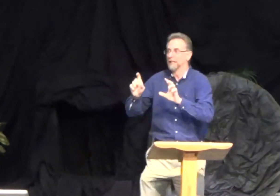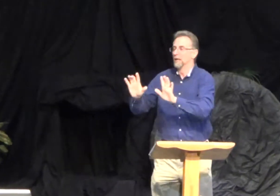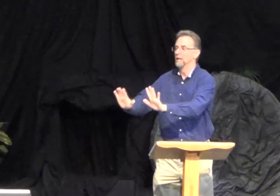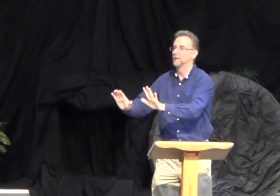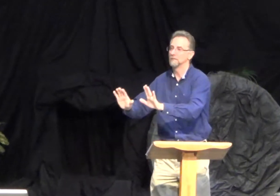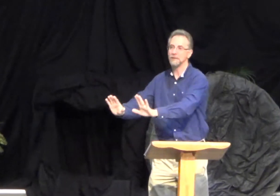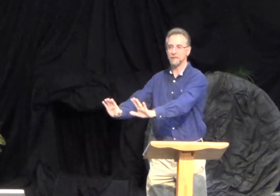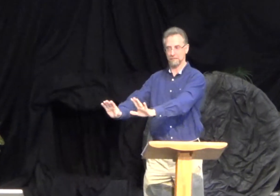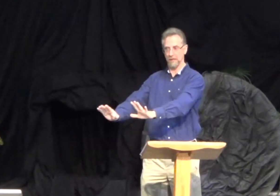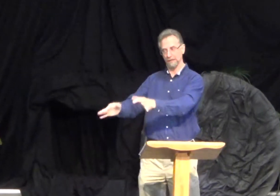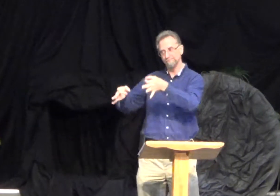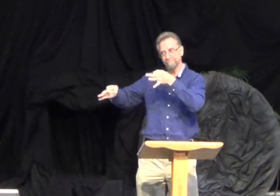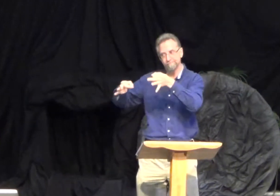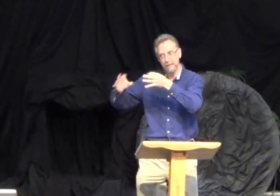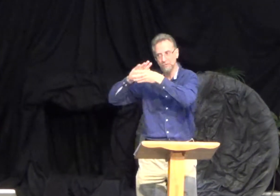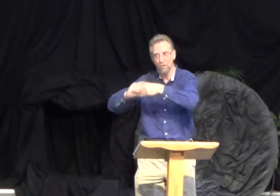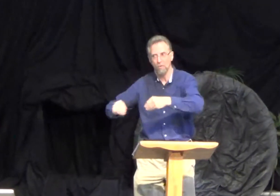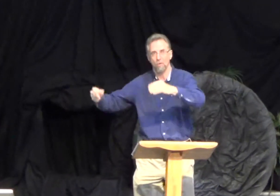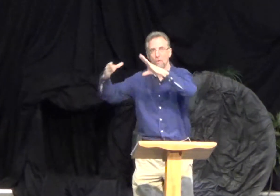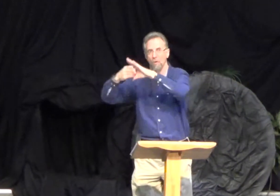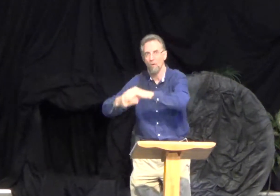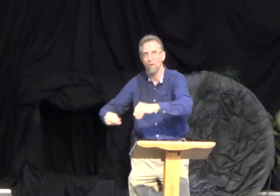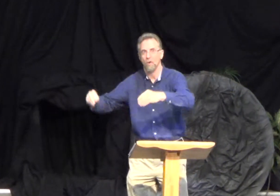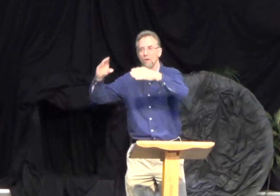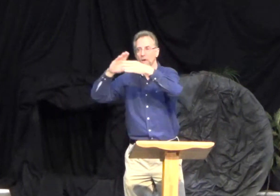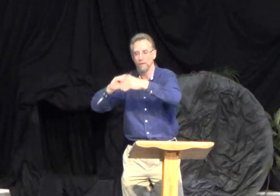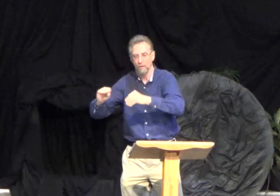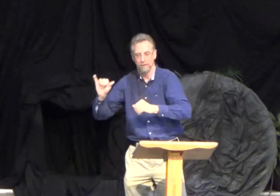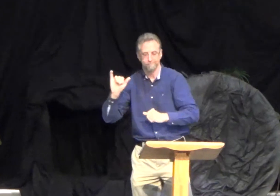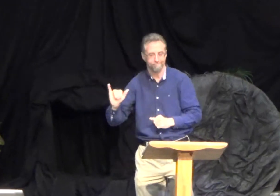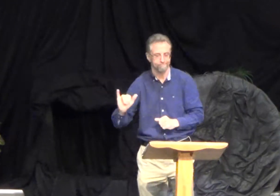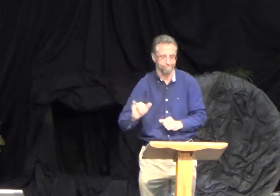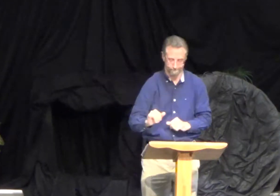excited. Jesus says, calm down. I have something to tell you.